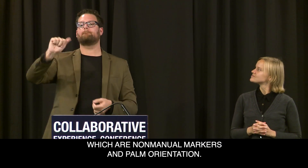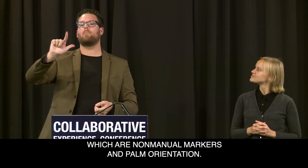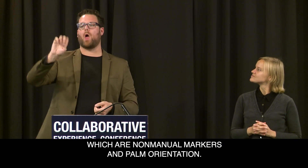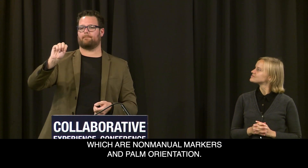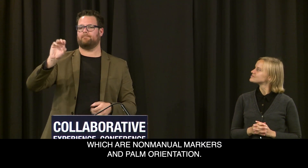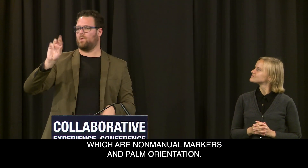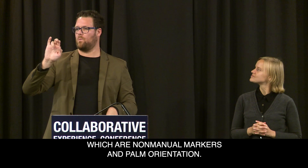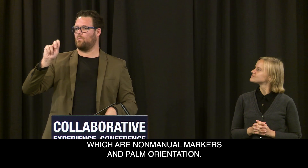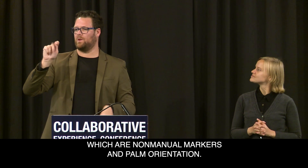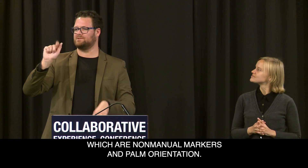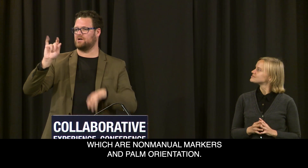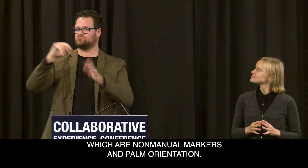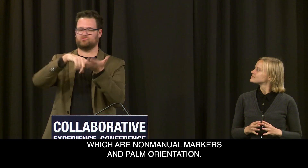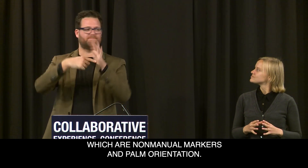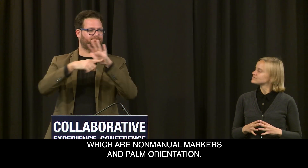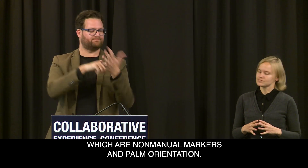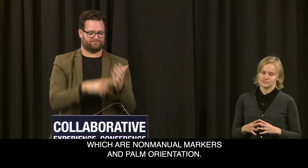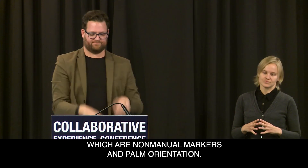markers and palm orientation.